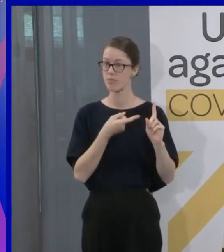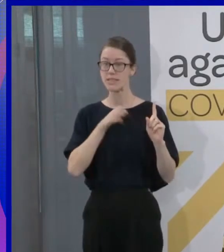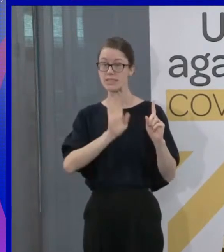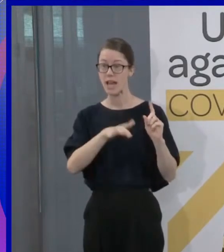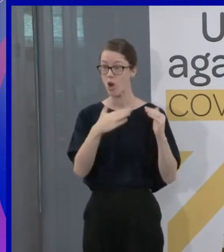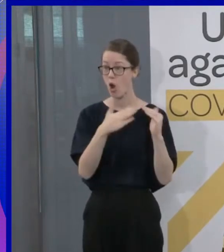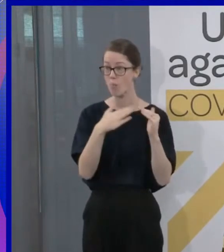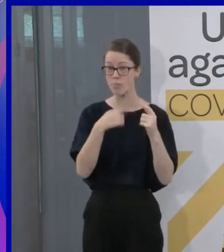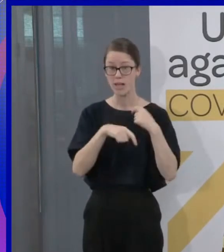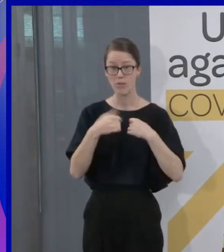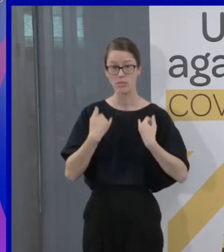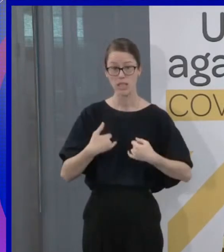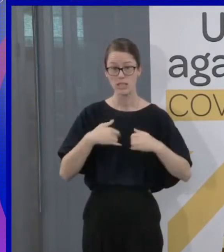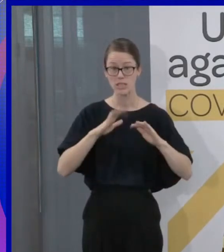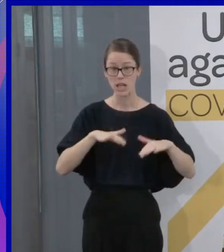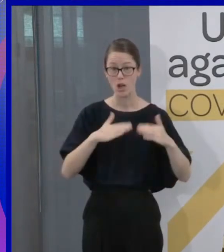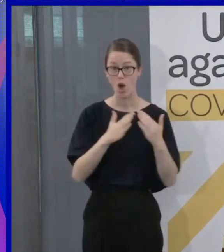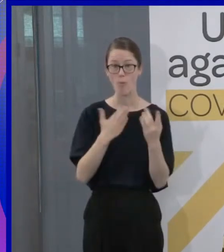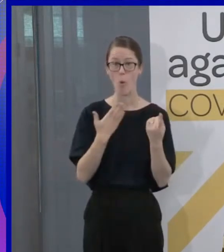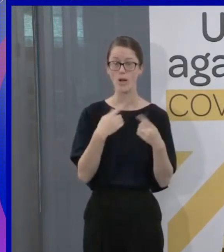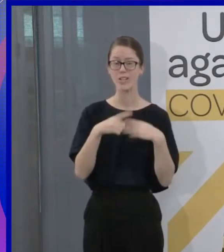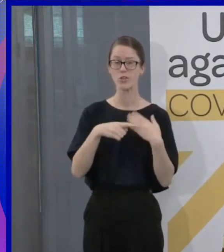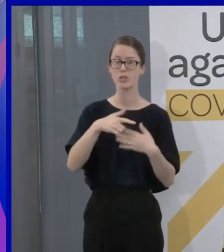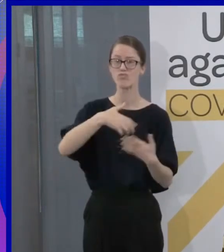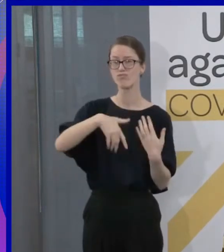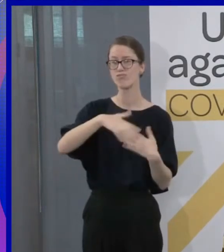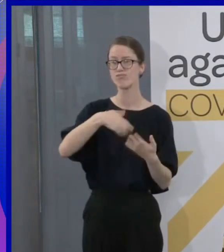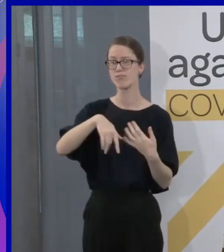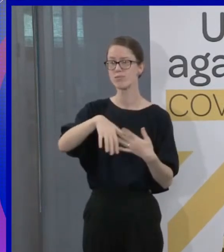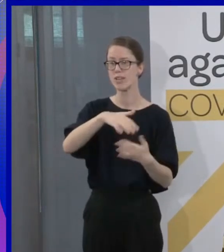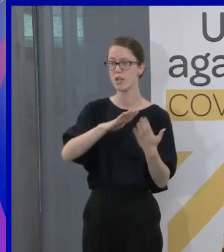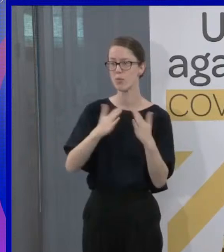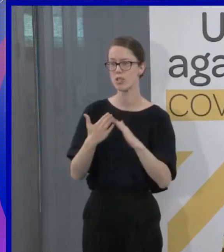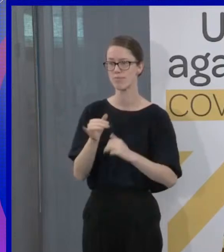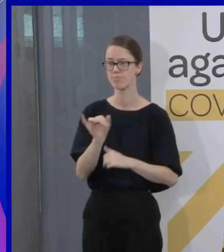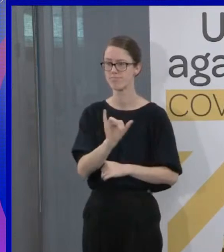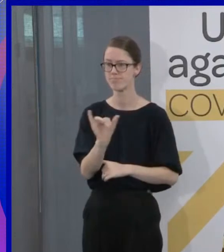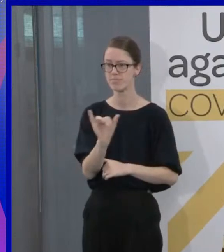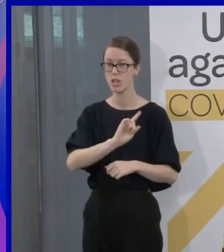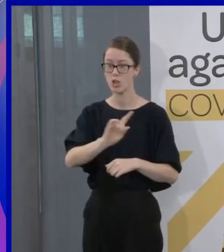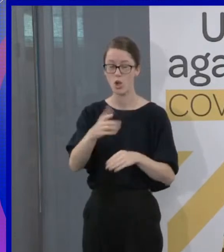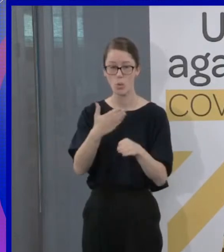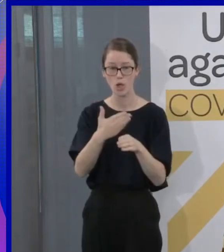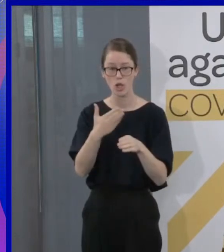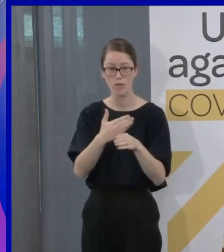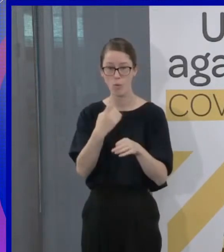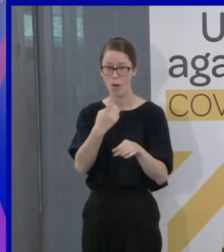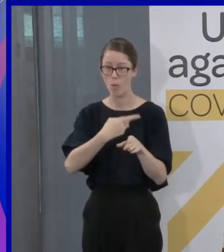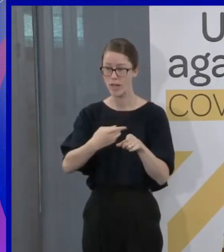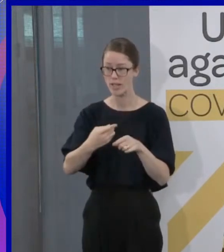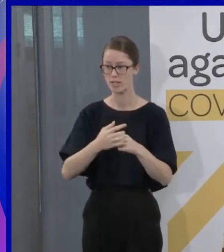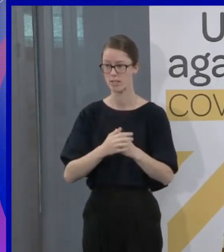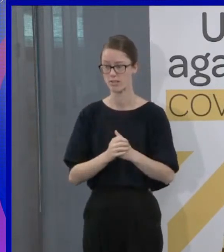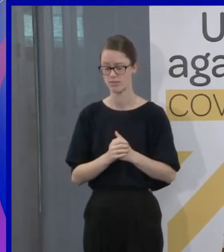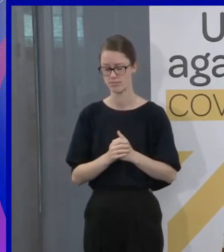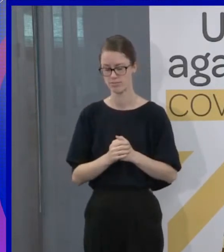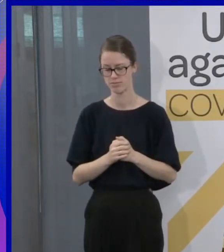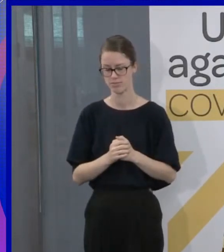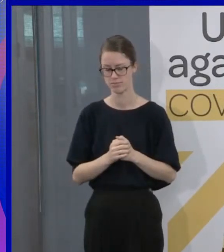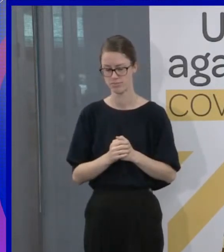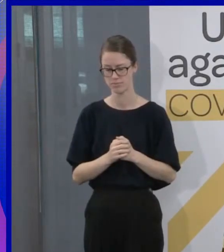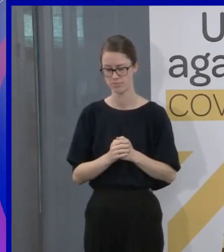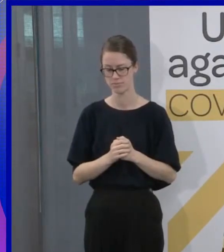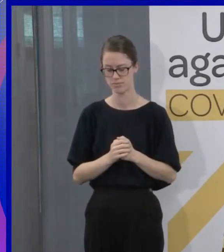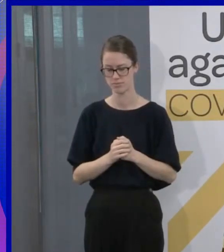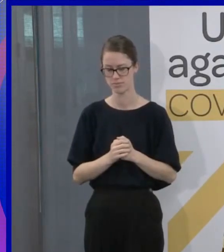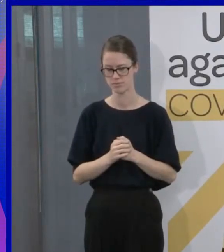home after they began developing symptoms, or did they continue to move out and about in the community and go to work for the week or week and a half before those